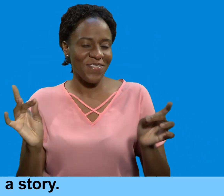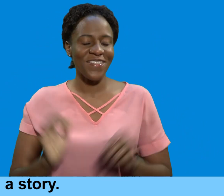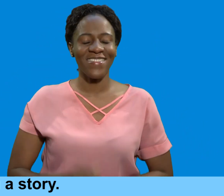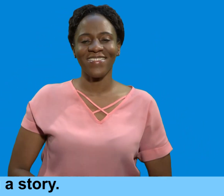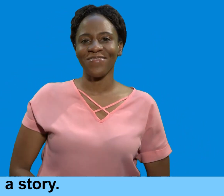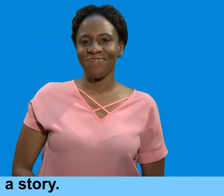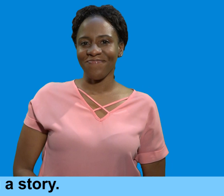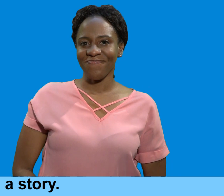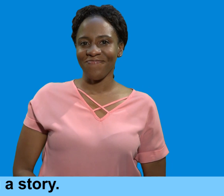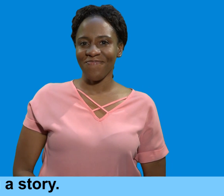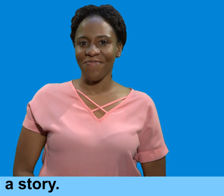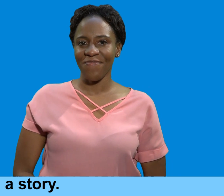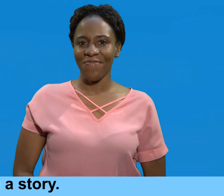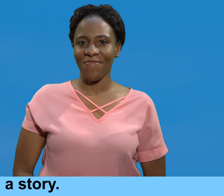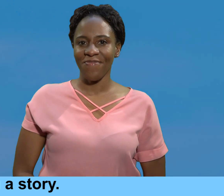Let me tell you a story.